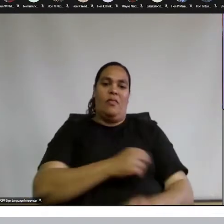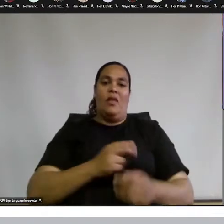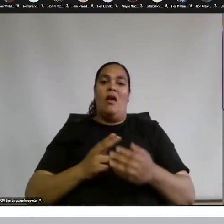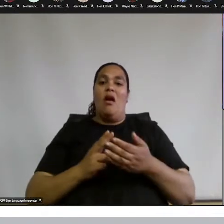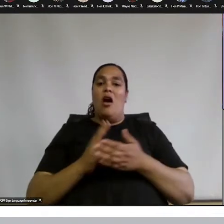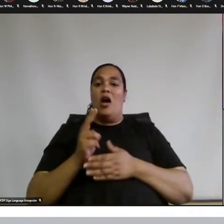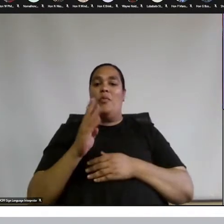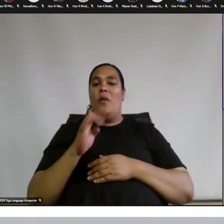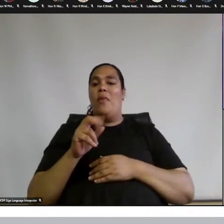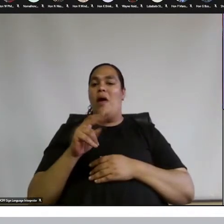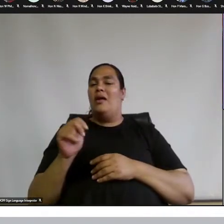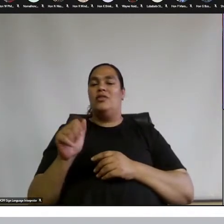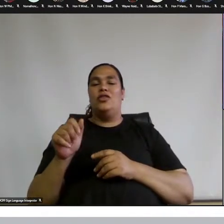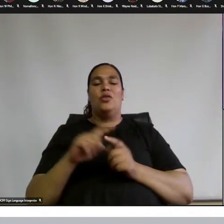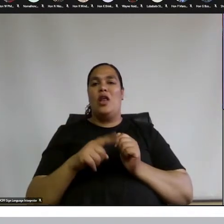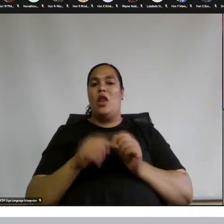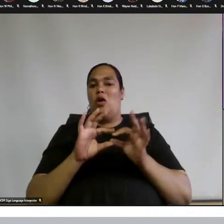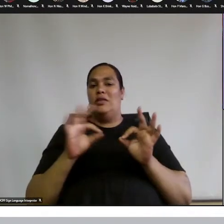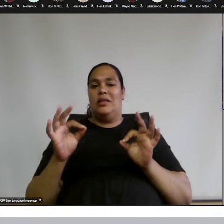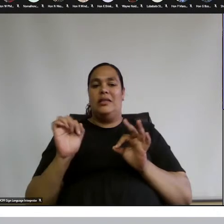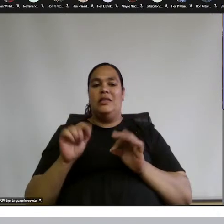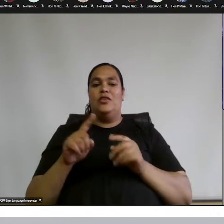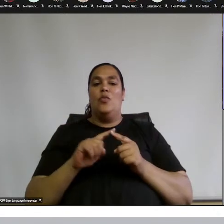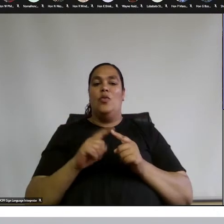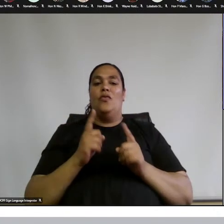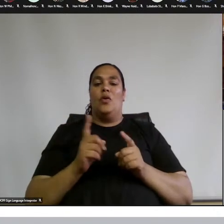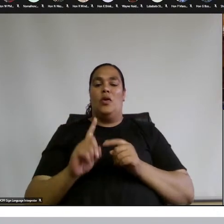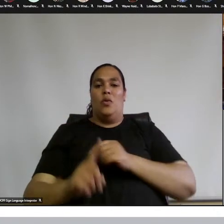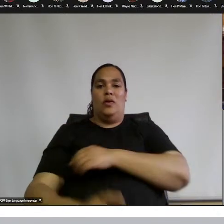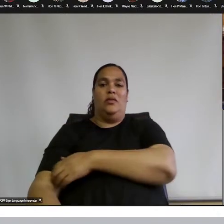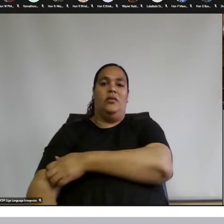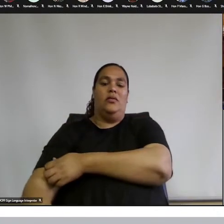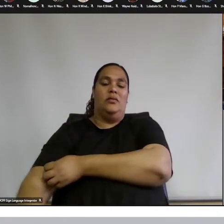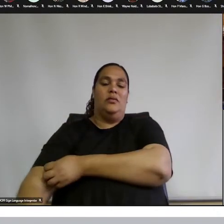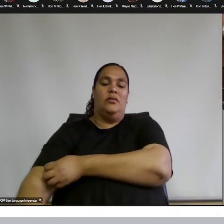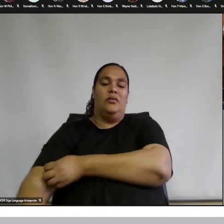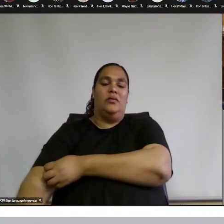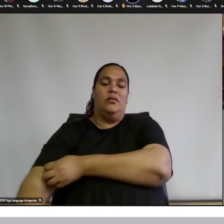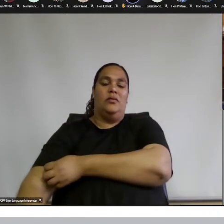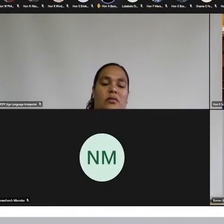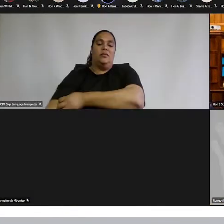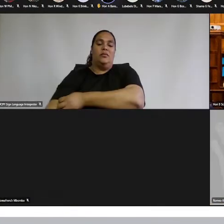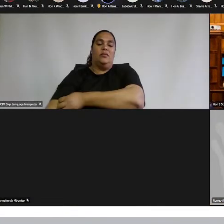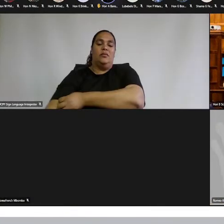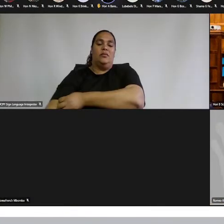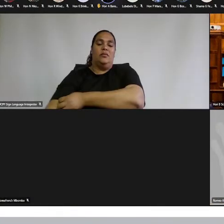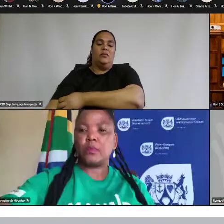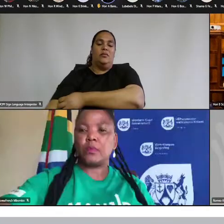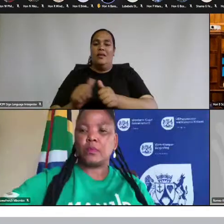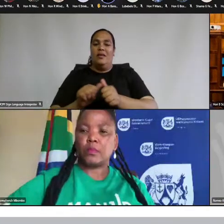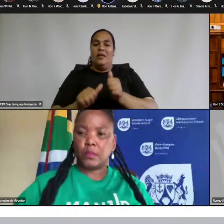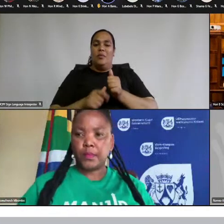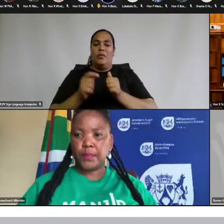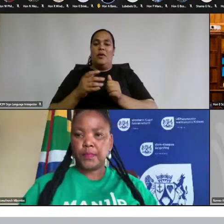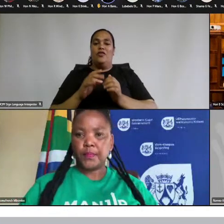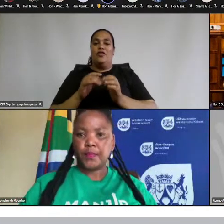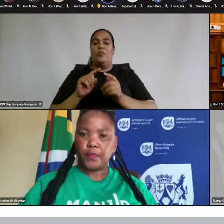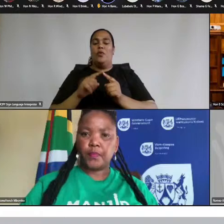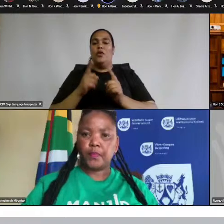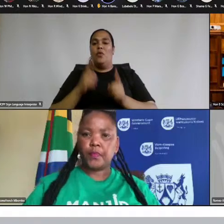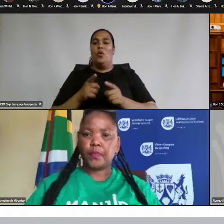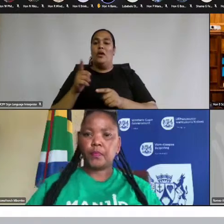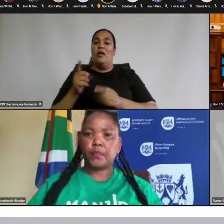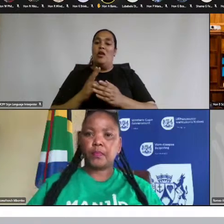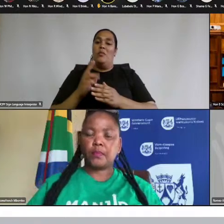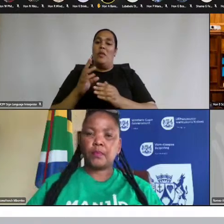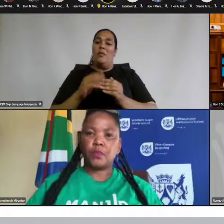on her last sentence. Yes, what's your point of order? Thank you, Deputy Speaker. Just on a point of order, Honourable Philander must